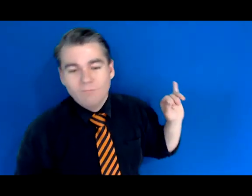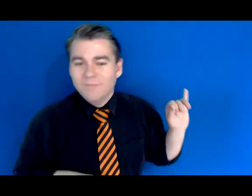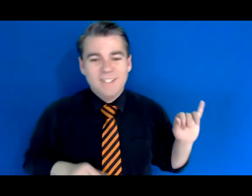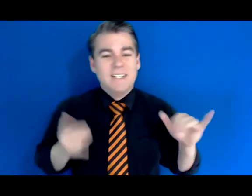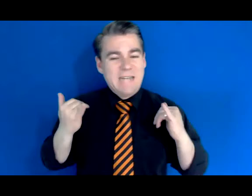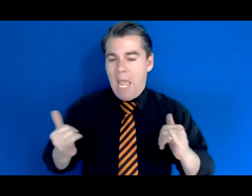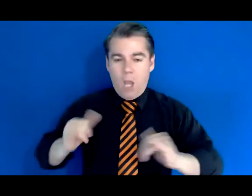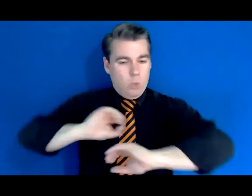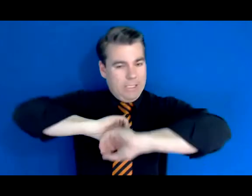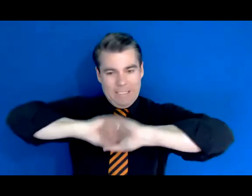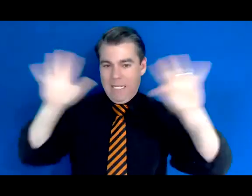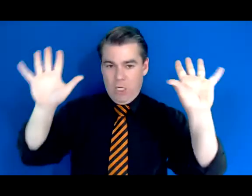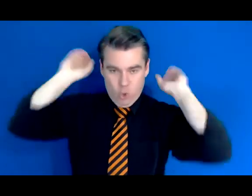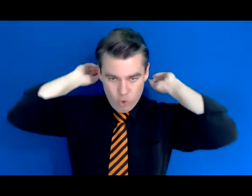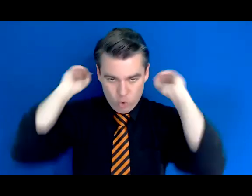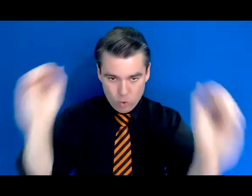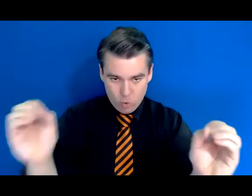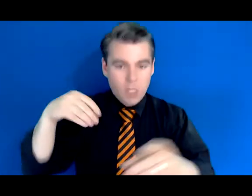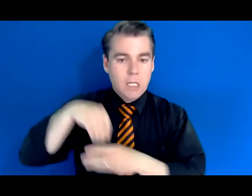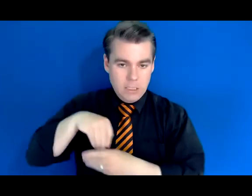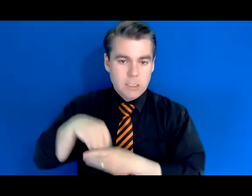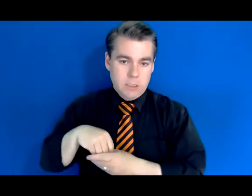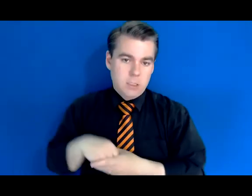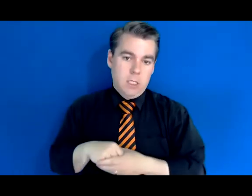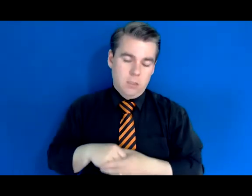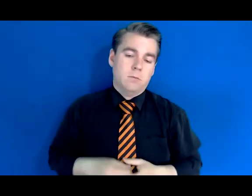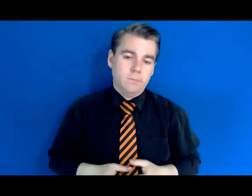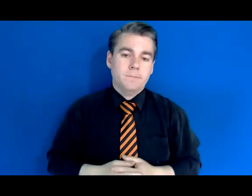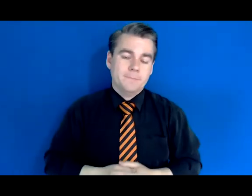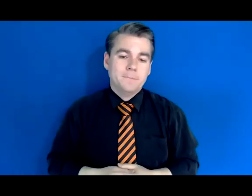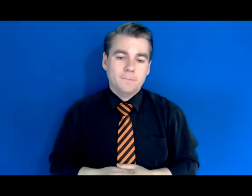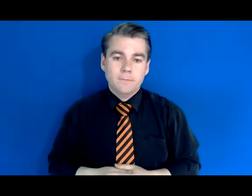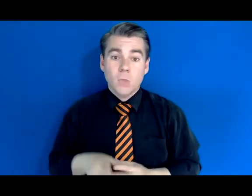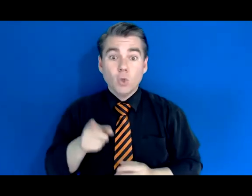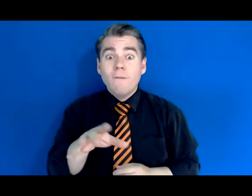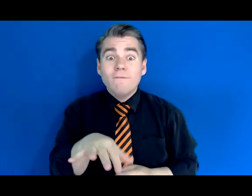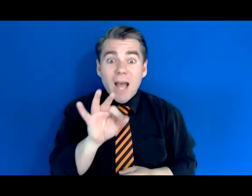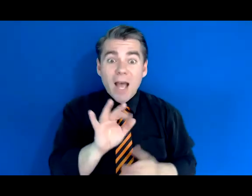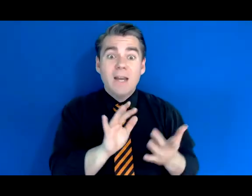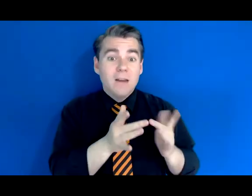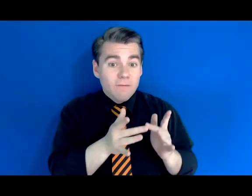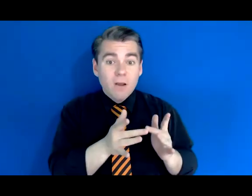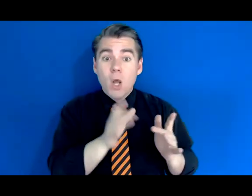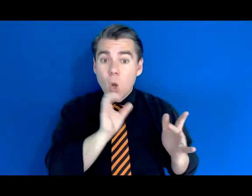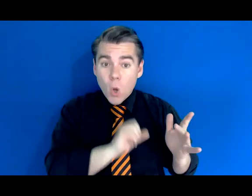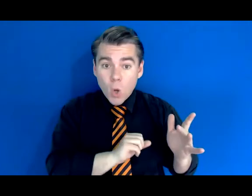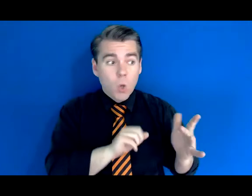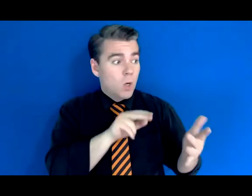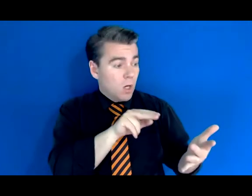geranium extracts or oils in the products at all. So any info that you find online will be old and